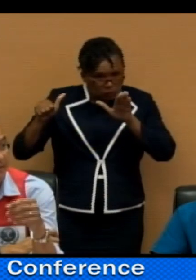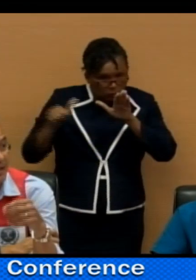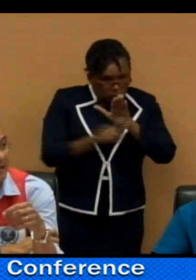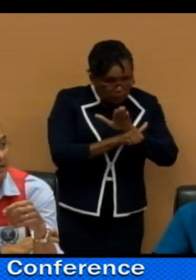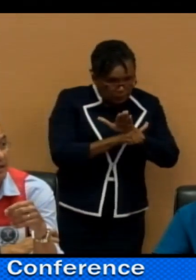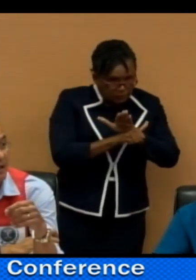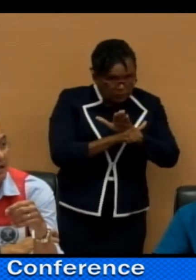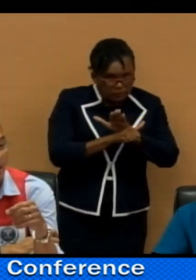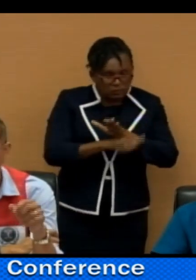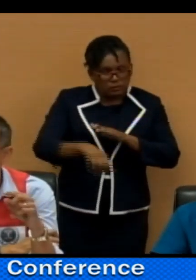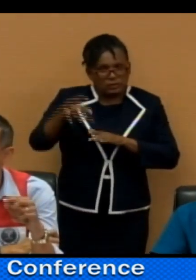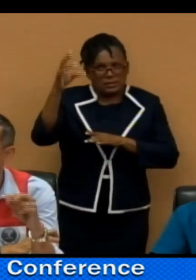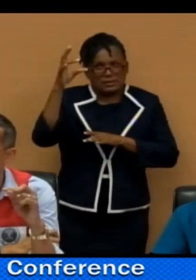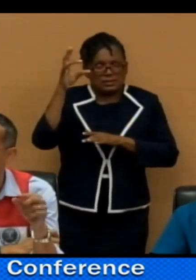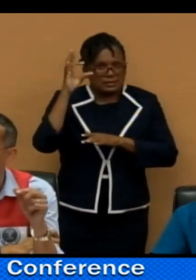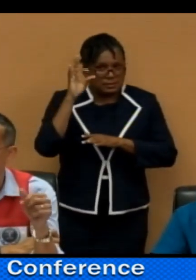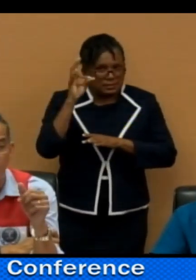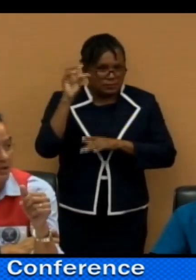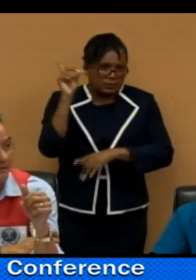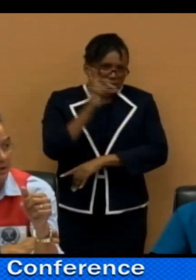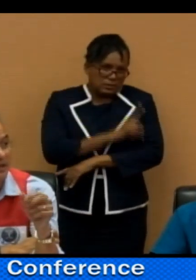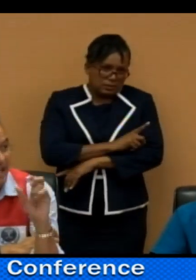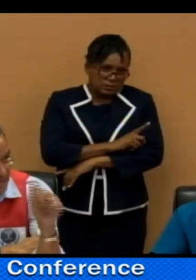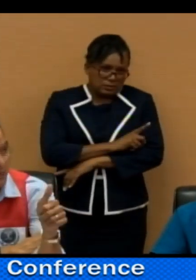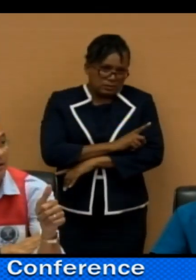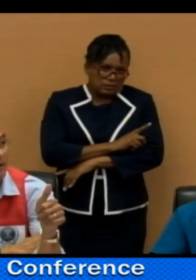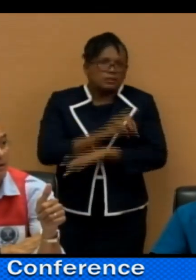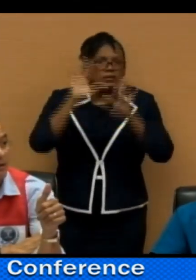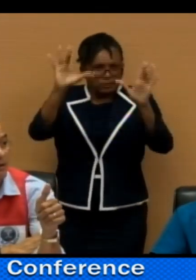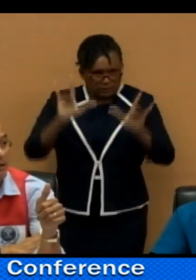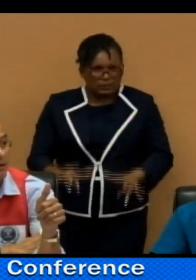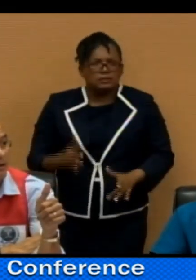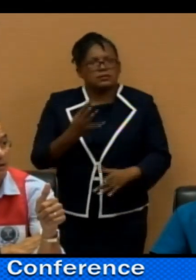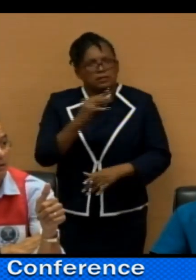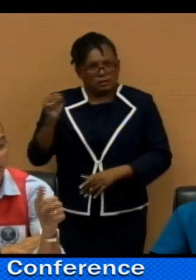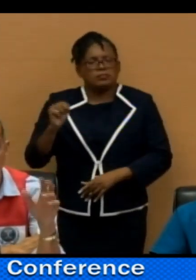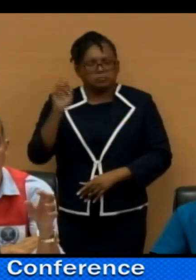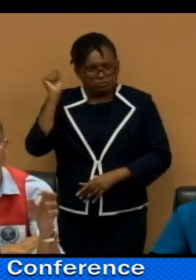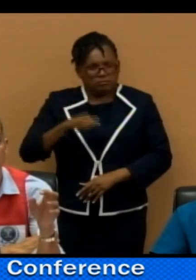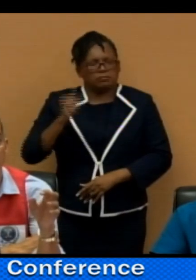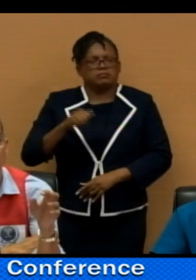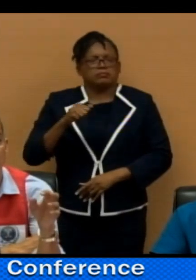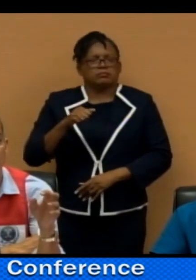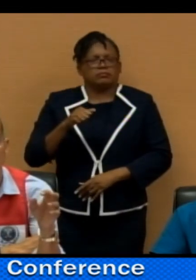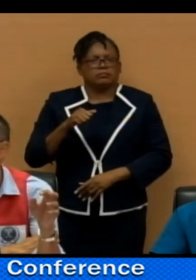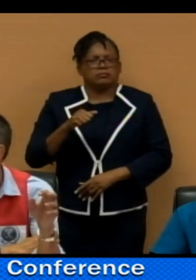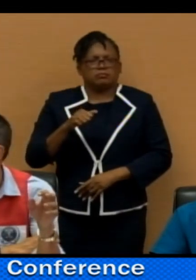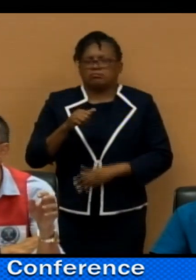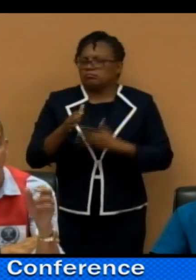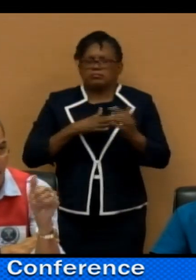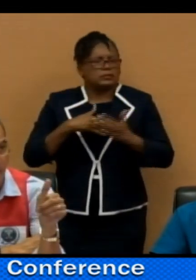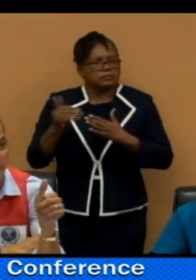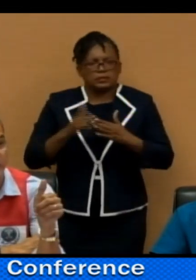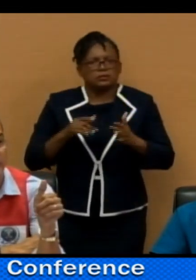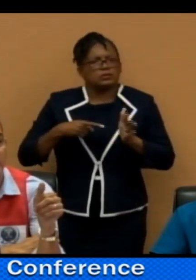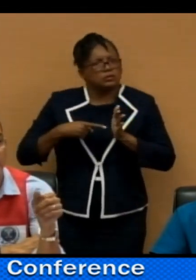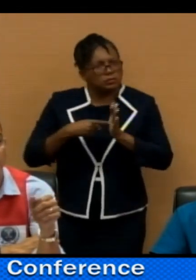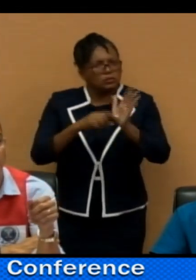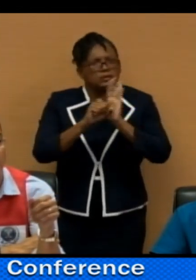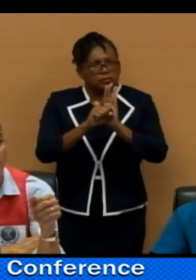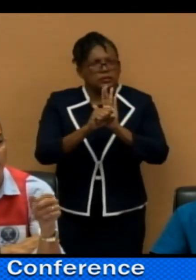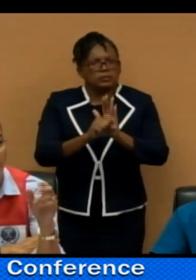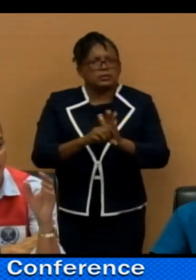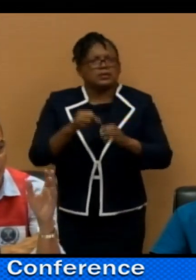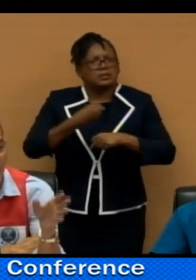next 7 days, we probably would test those individuals anyway, whether they are showing symptoms or not, just to be